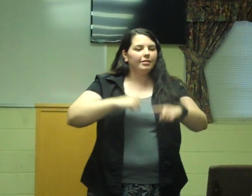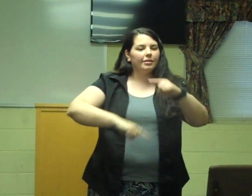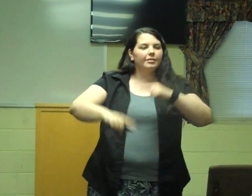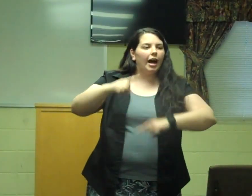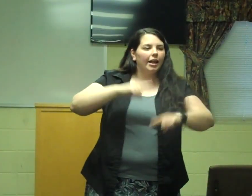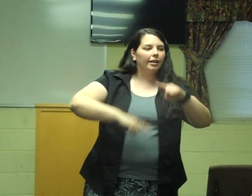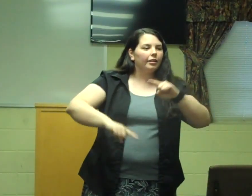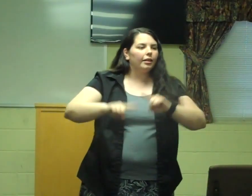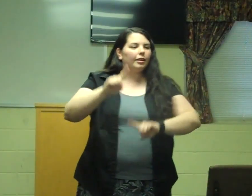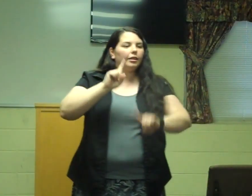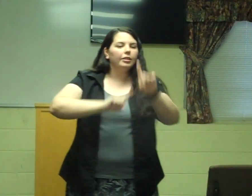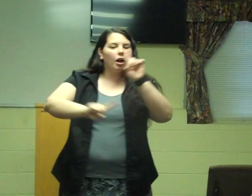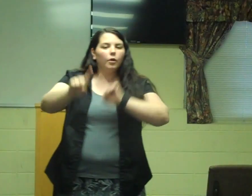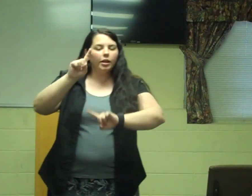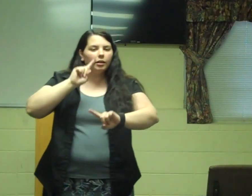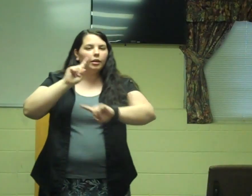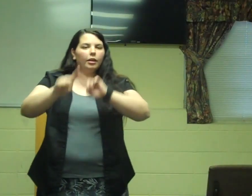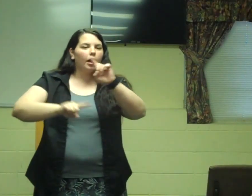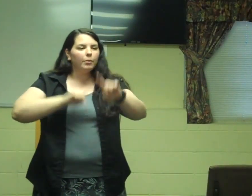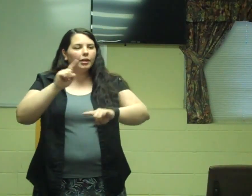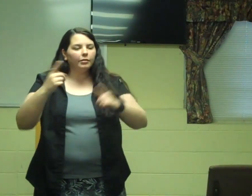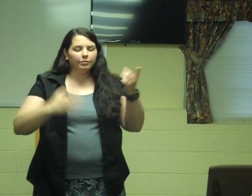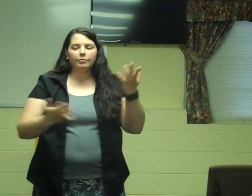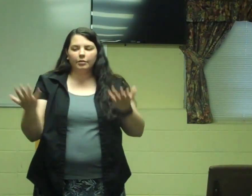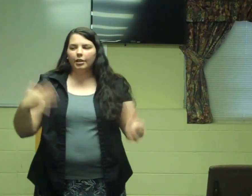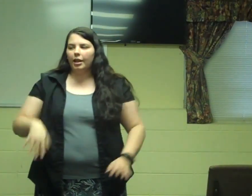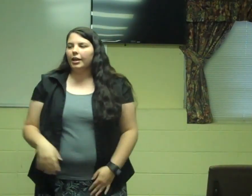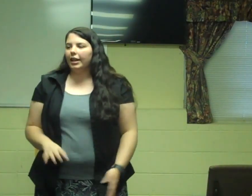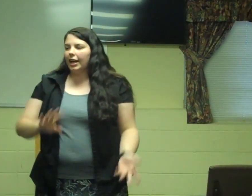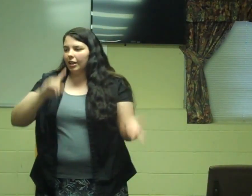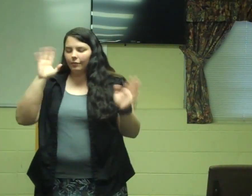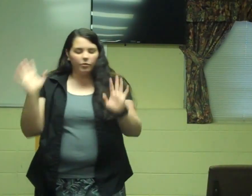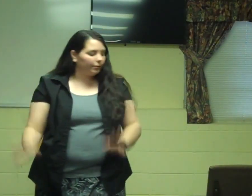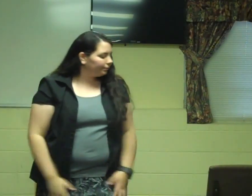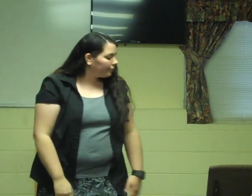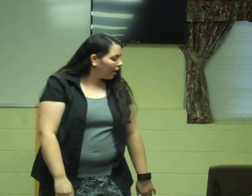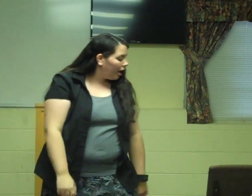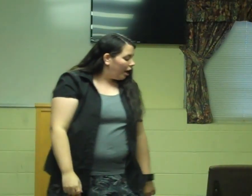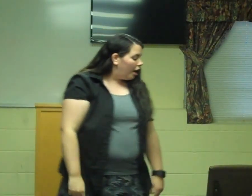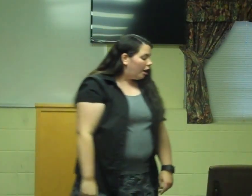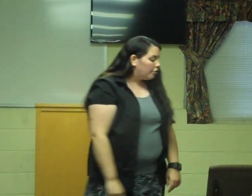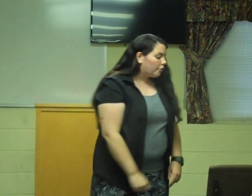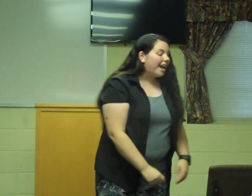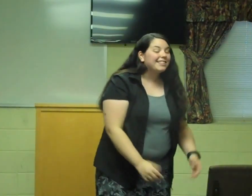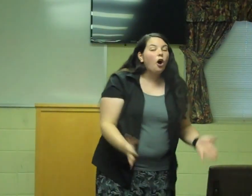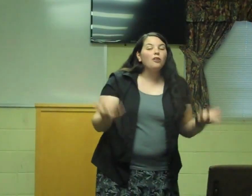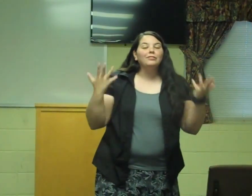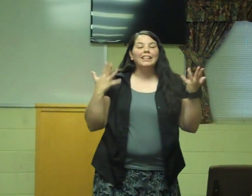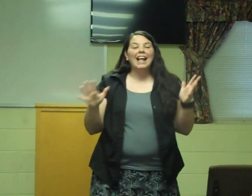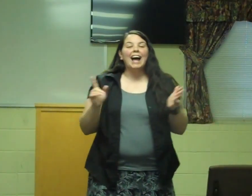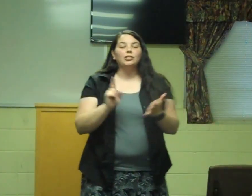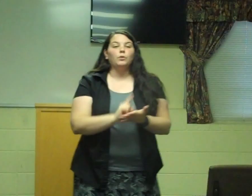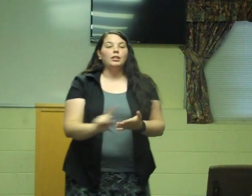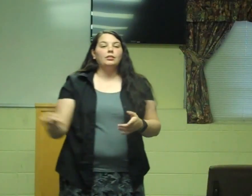because signing and going, coming, get kind of confusing. So that's all of the last